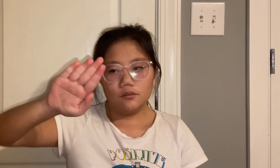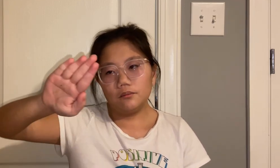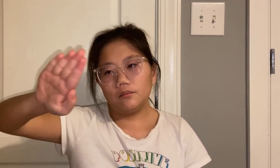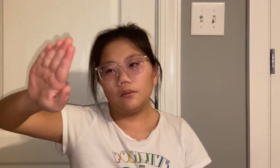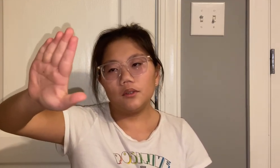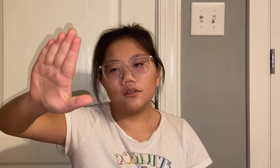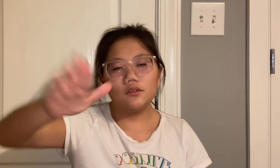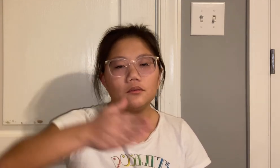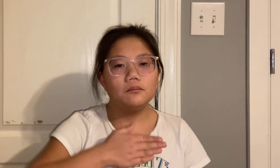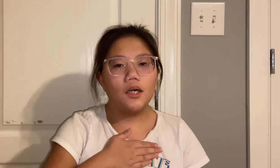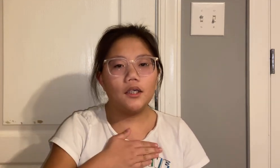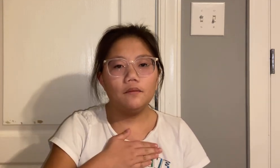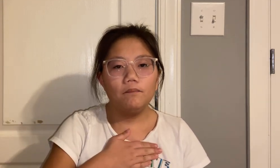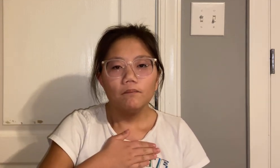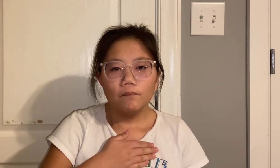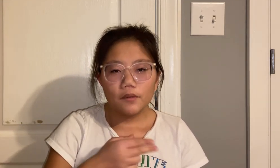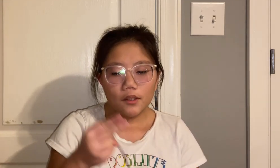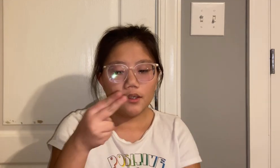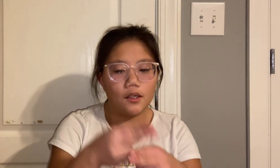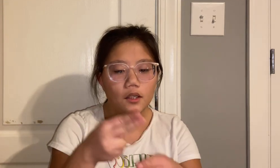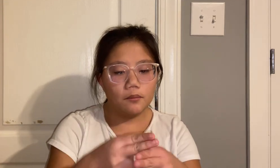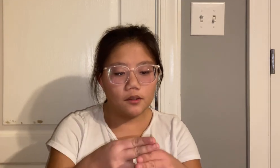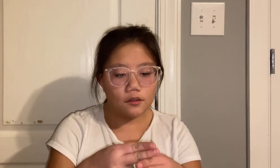well like this is my name is